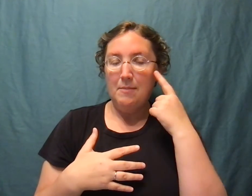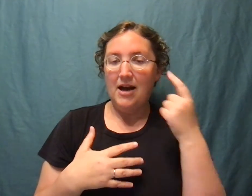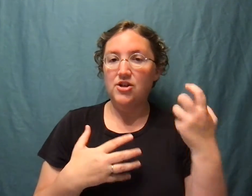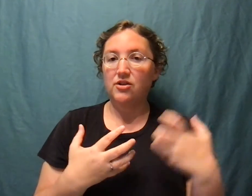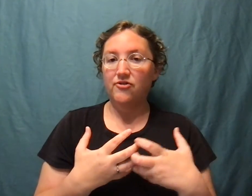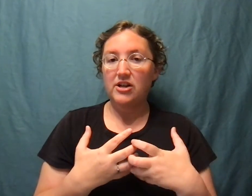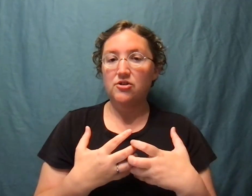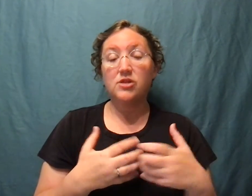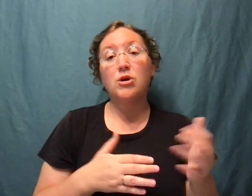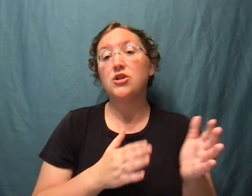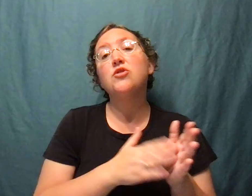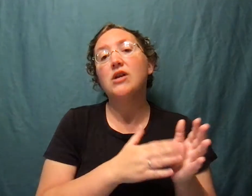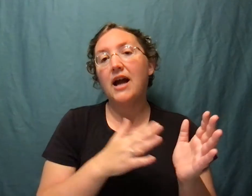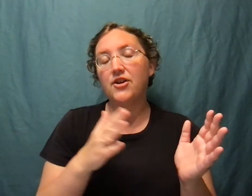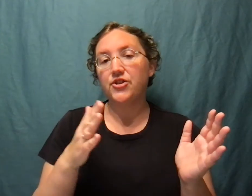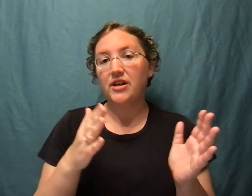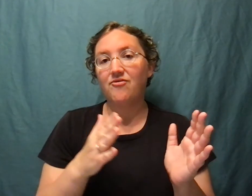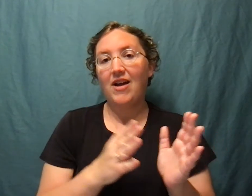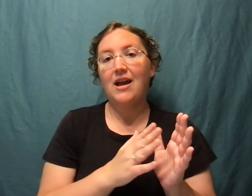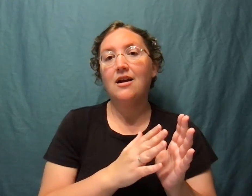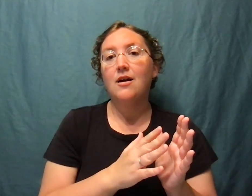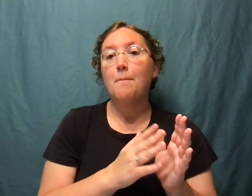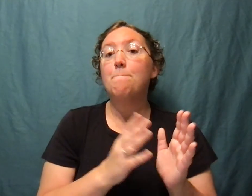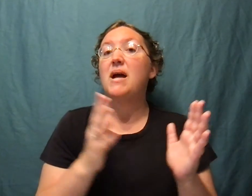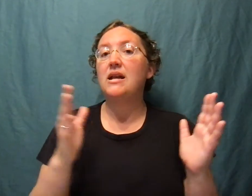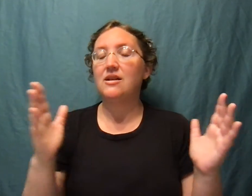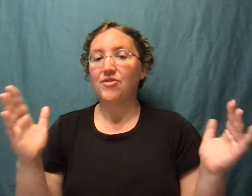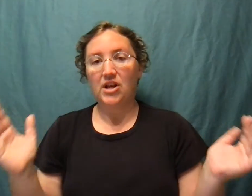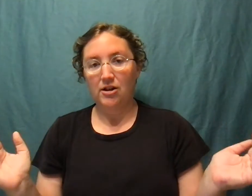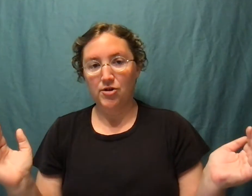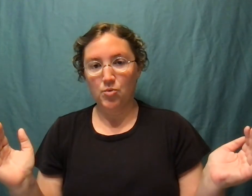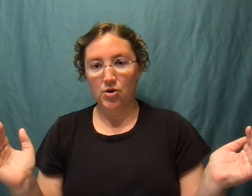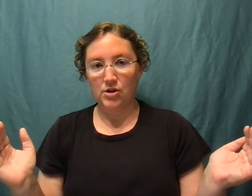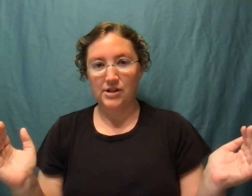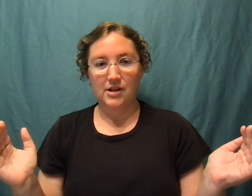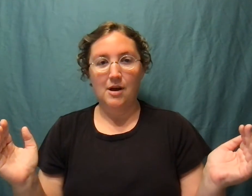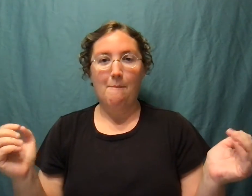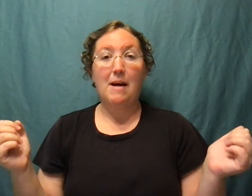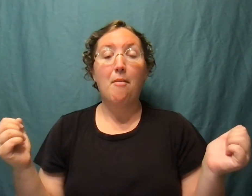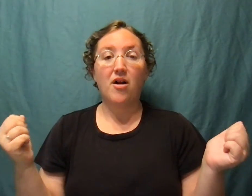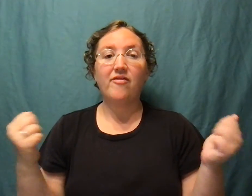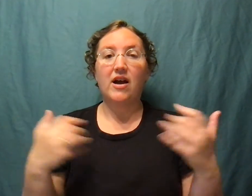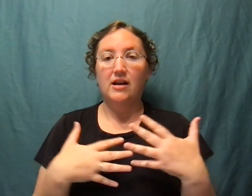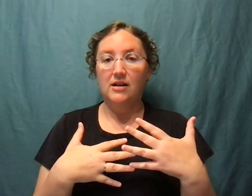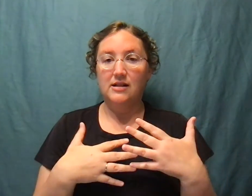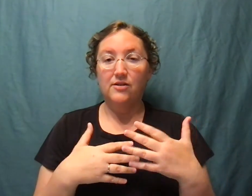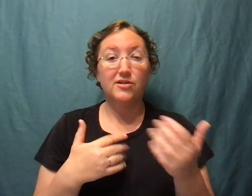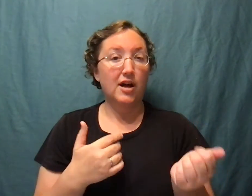matching your facial expression, you can actually convey many different English words by modifying a single sign.